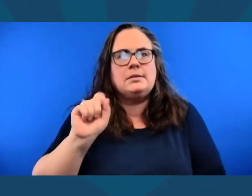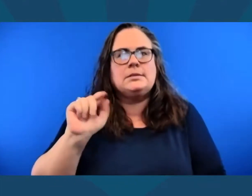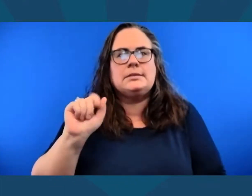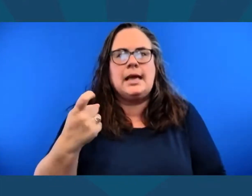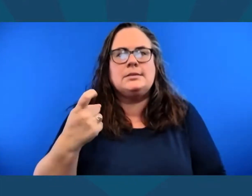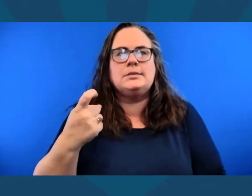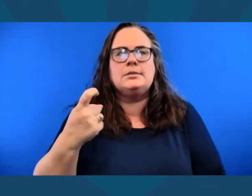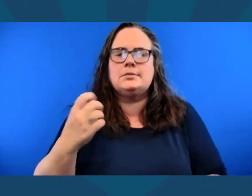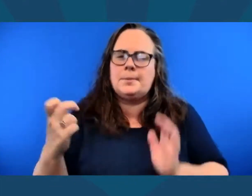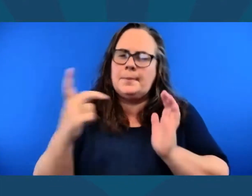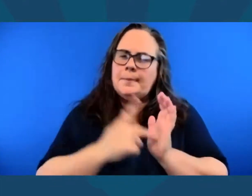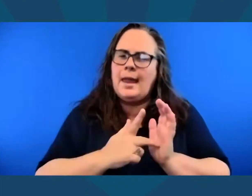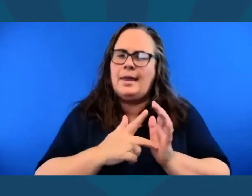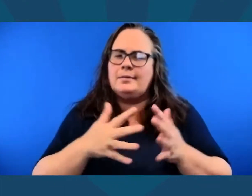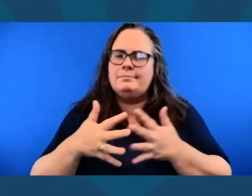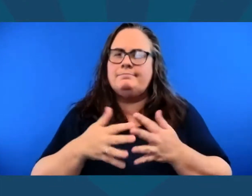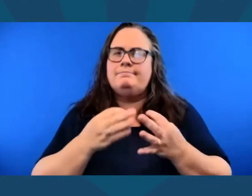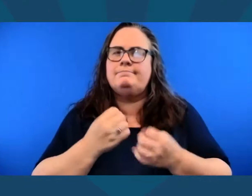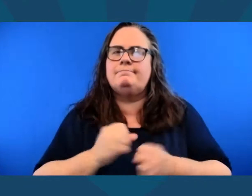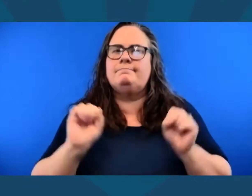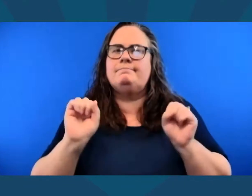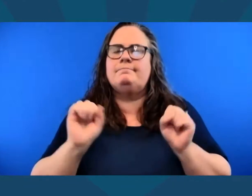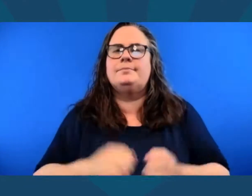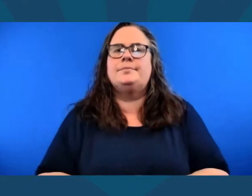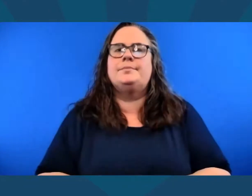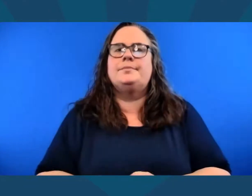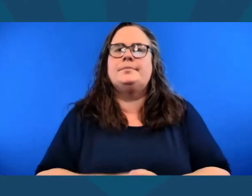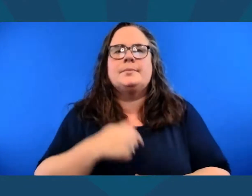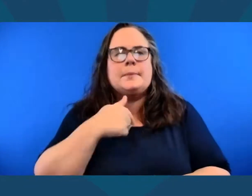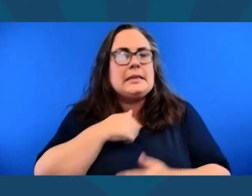sales tax, and restore democracy.